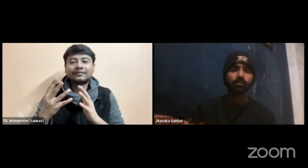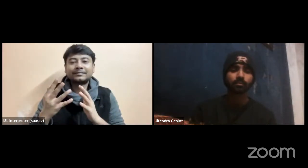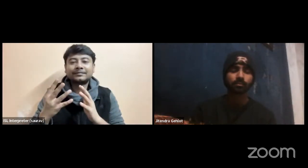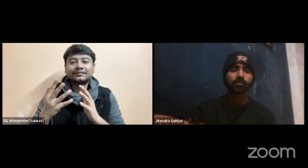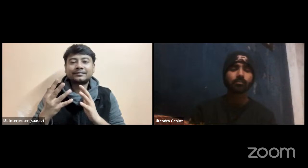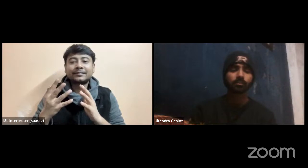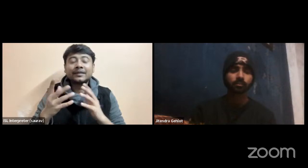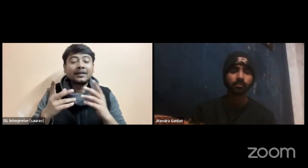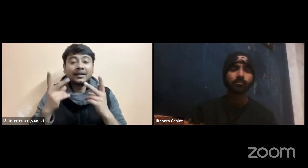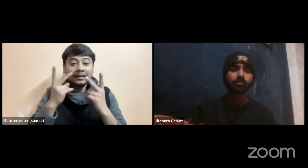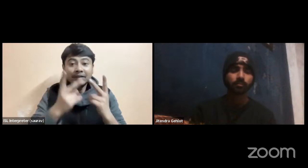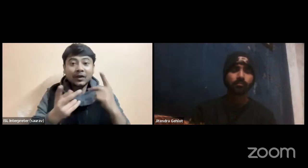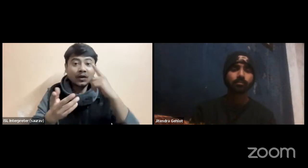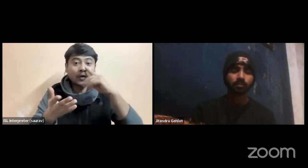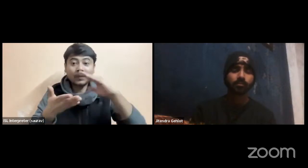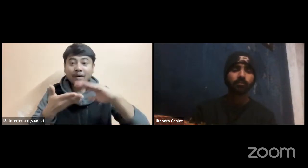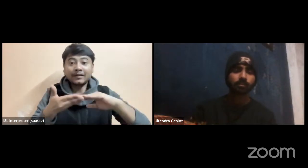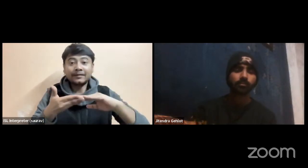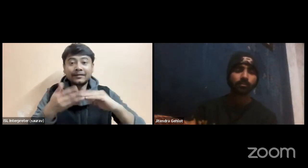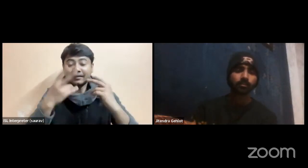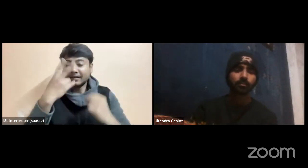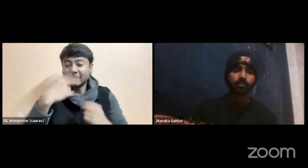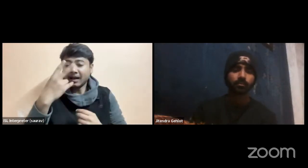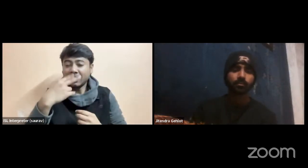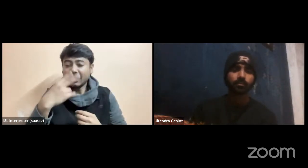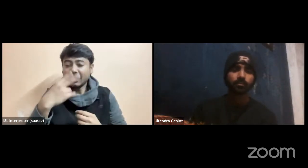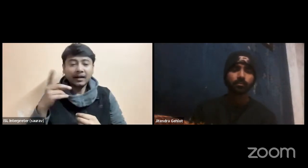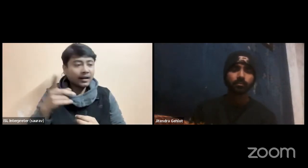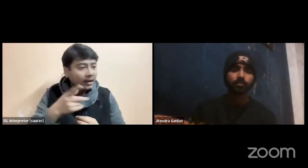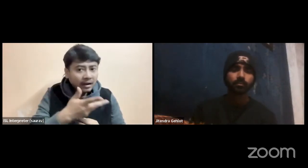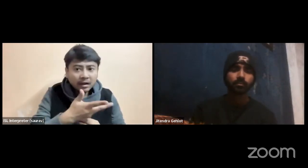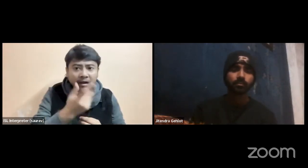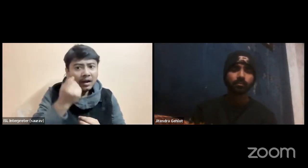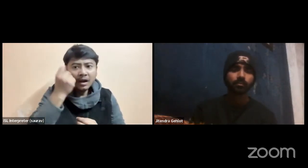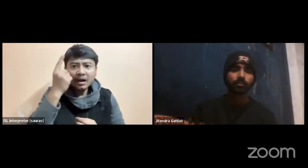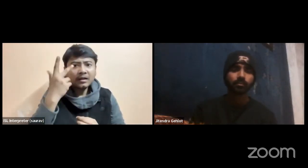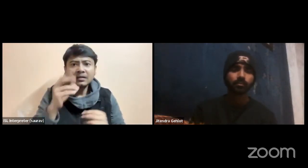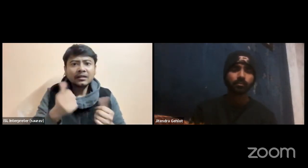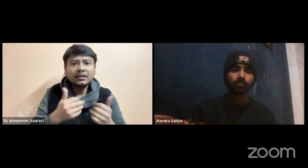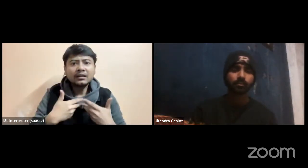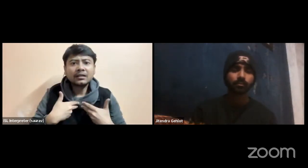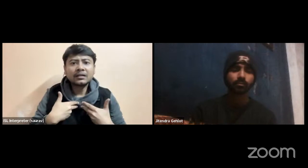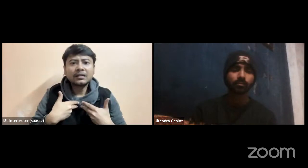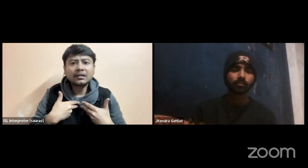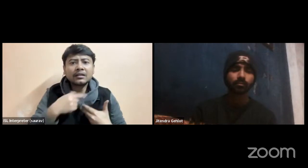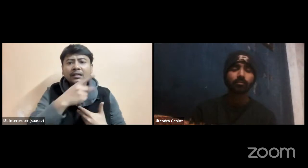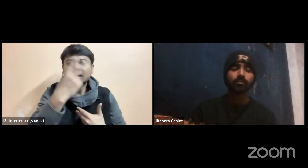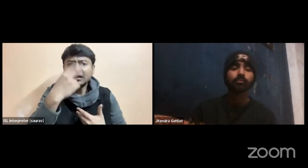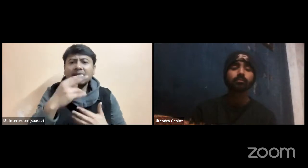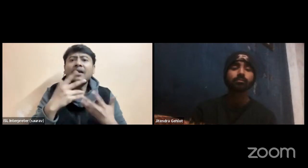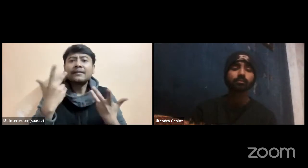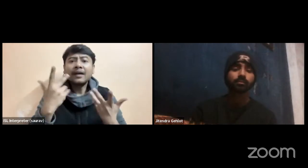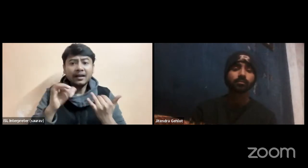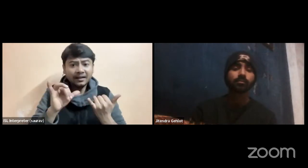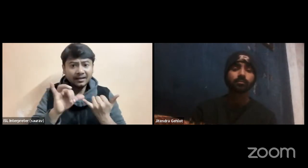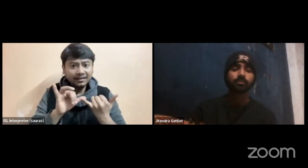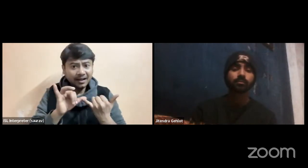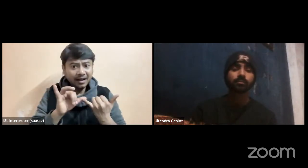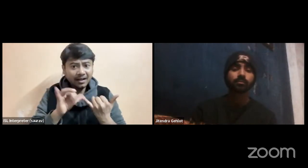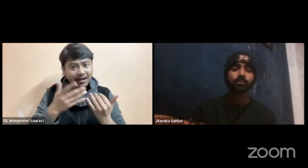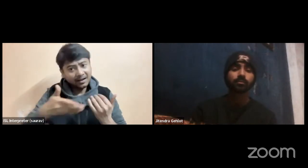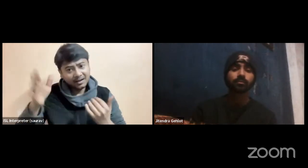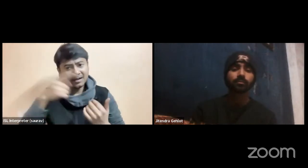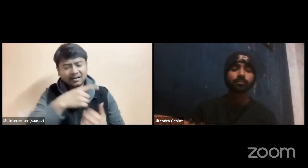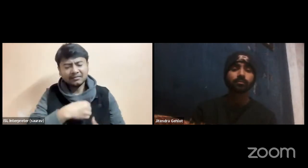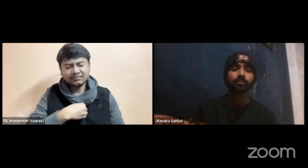understand. So that's when he thinks, I have to understand this. To understand that love, he comes as